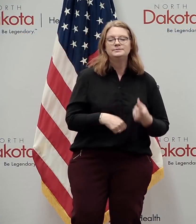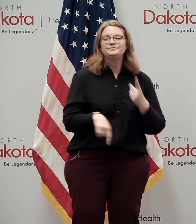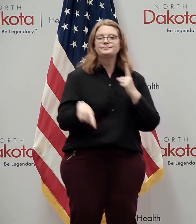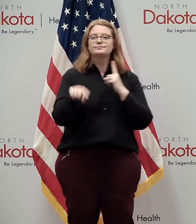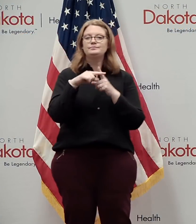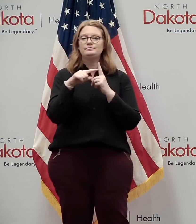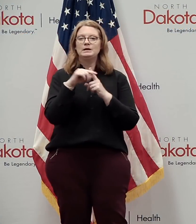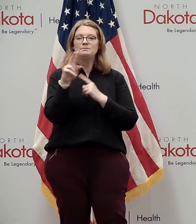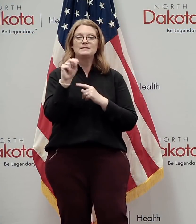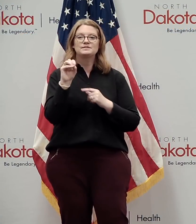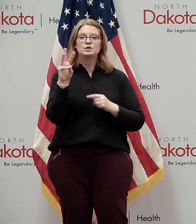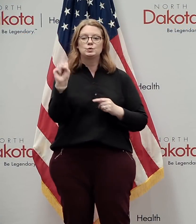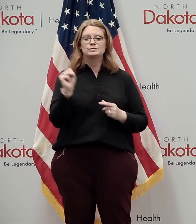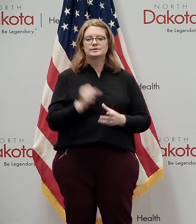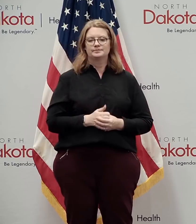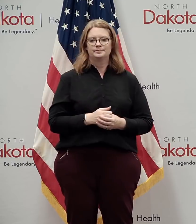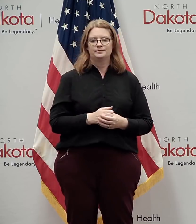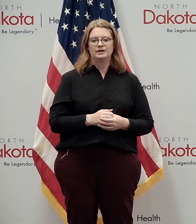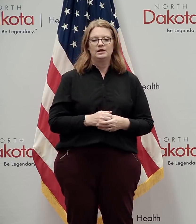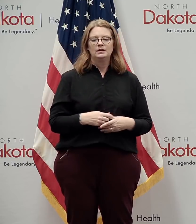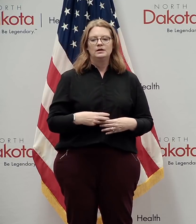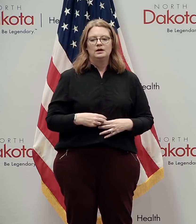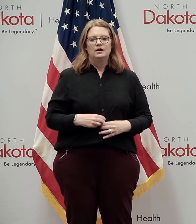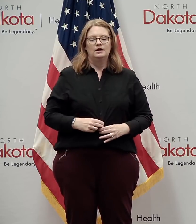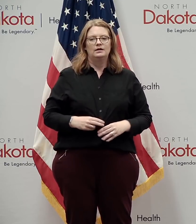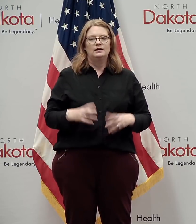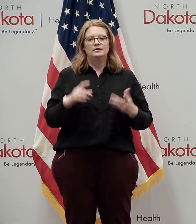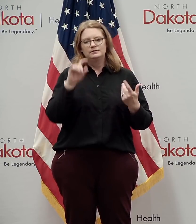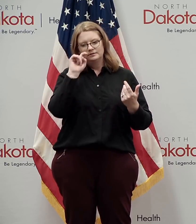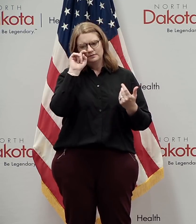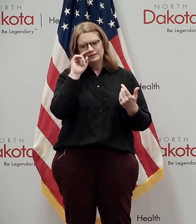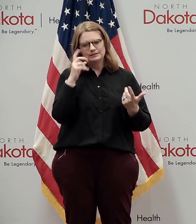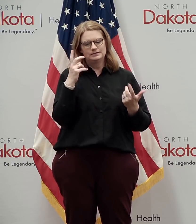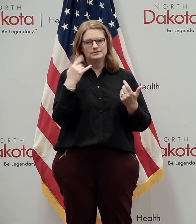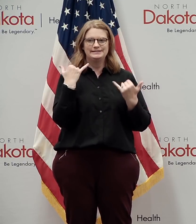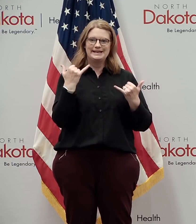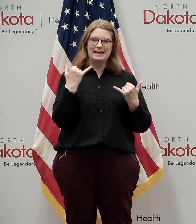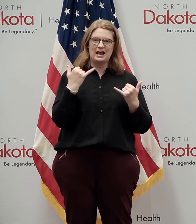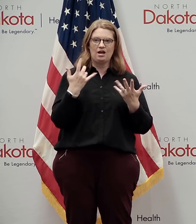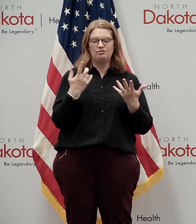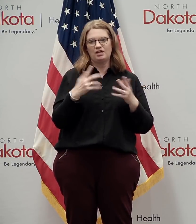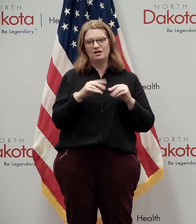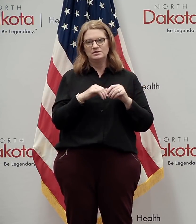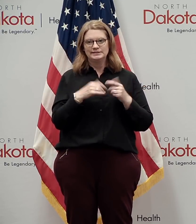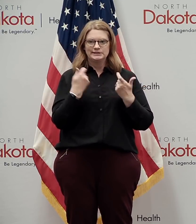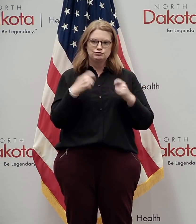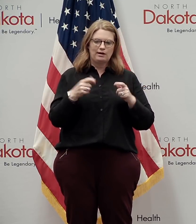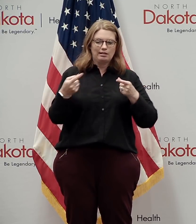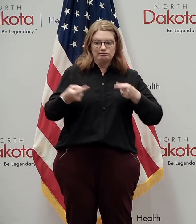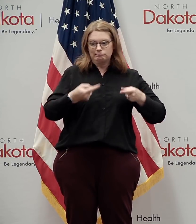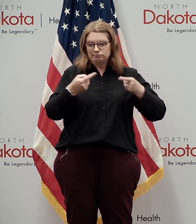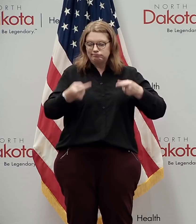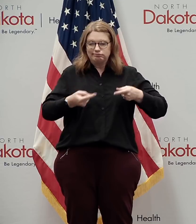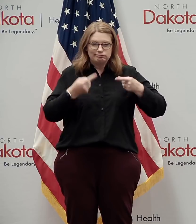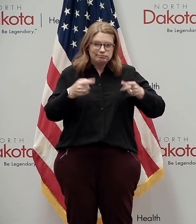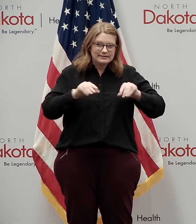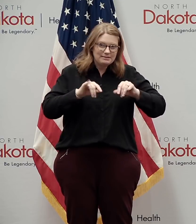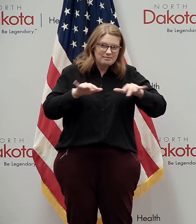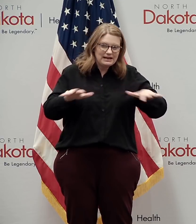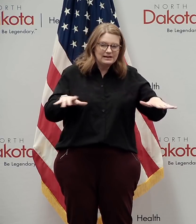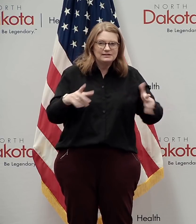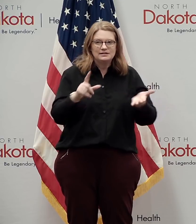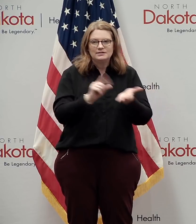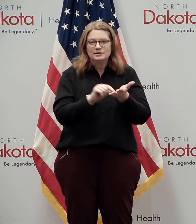section, well, we're busy battling the pandemic and having these press